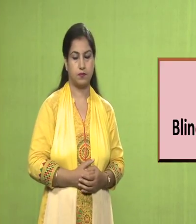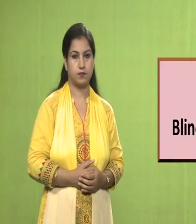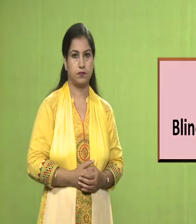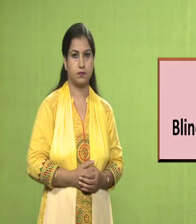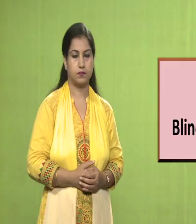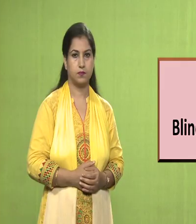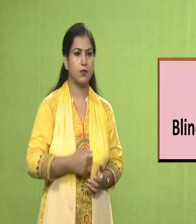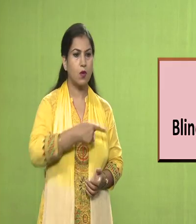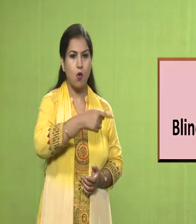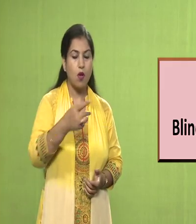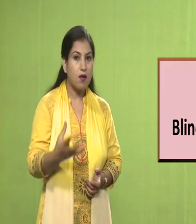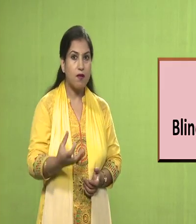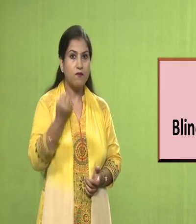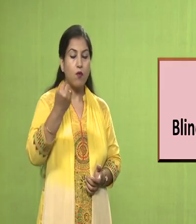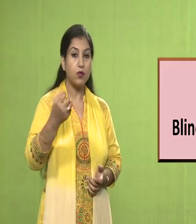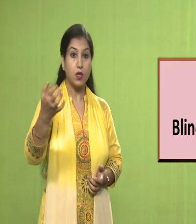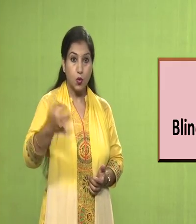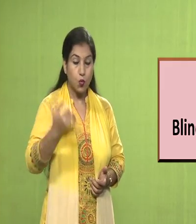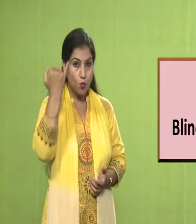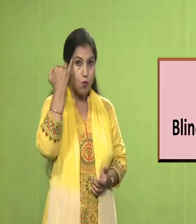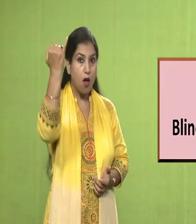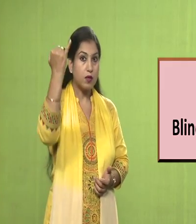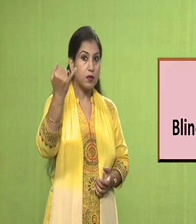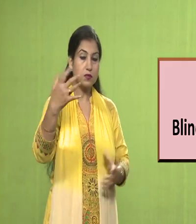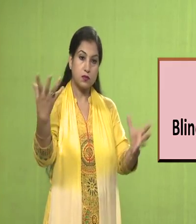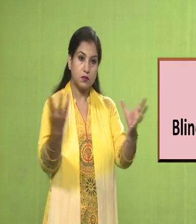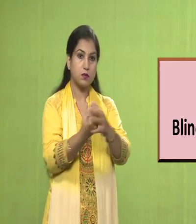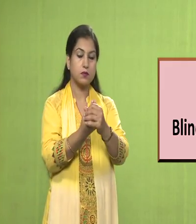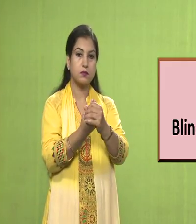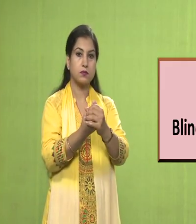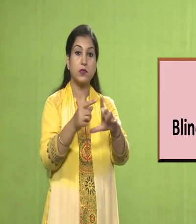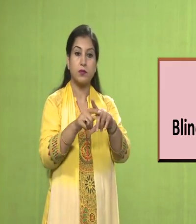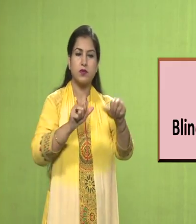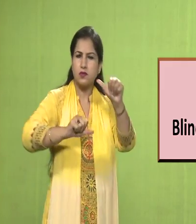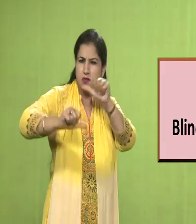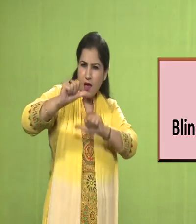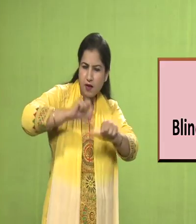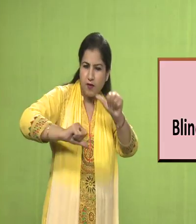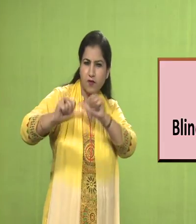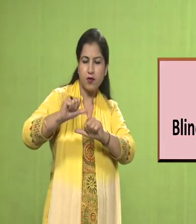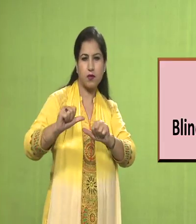We call these discoveries and new ideas together as scientific revolution also.